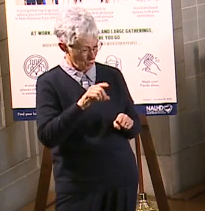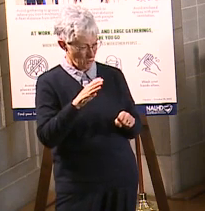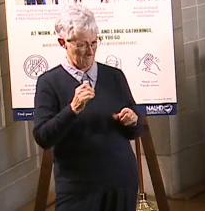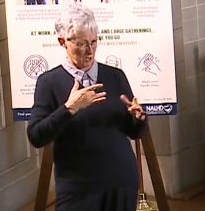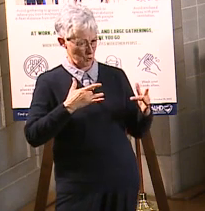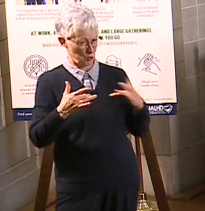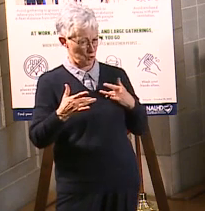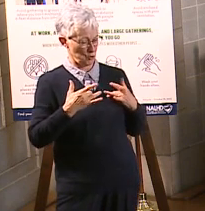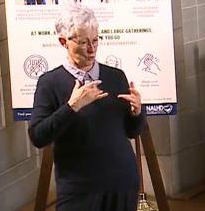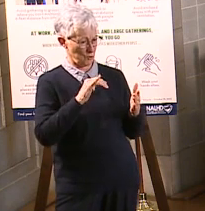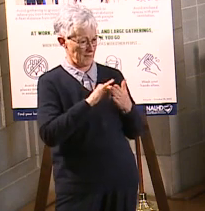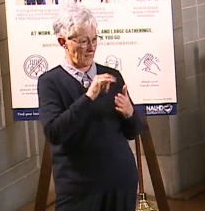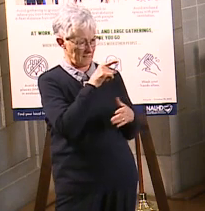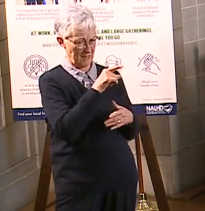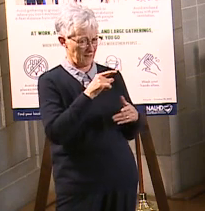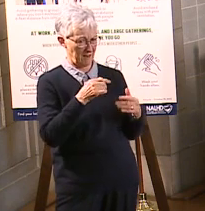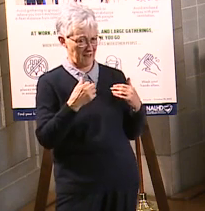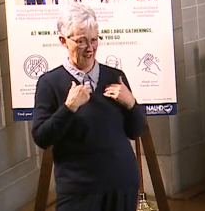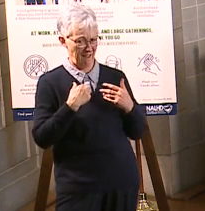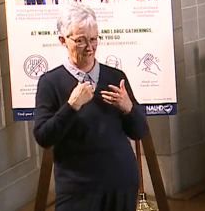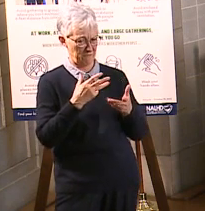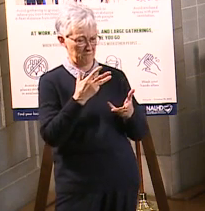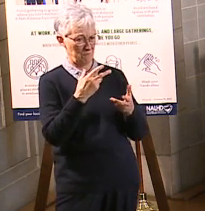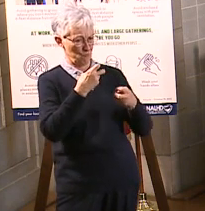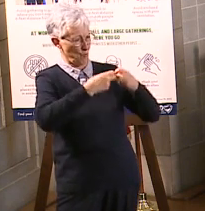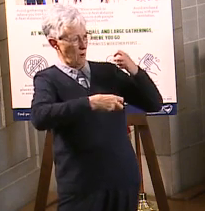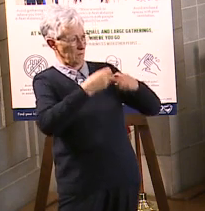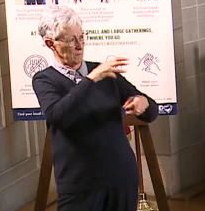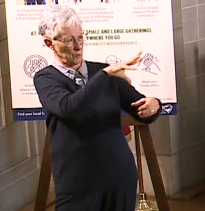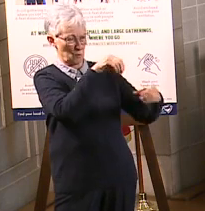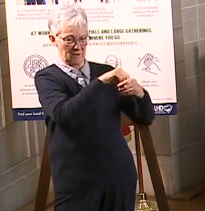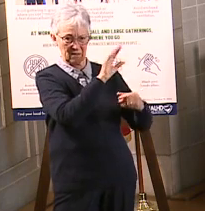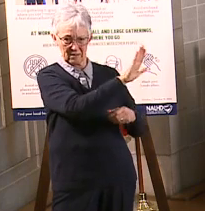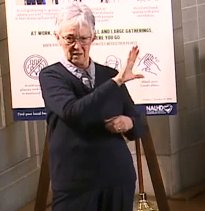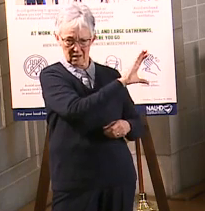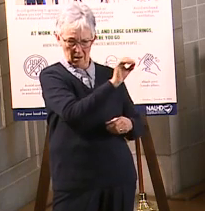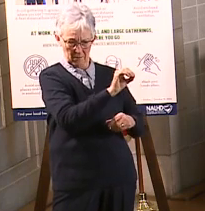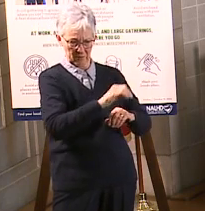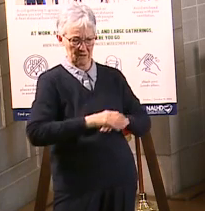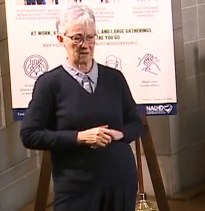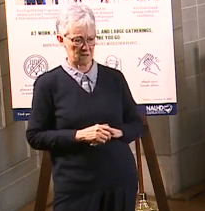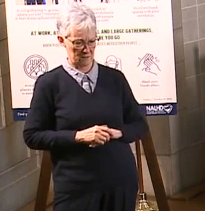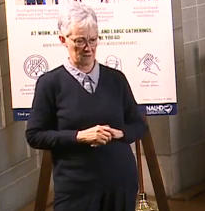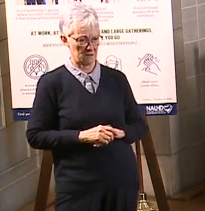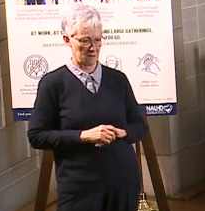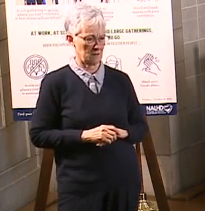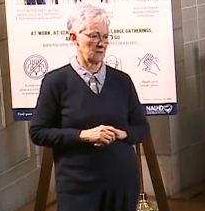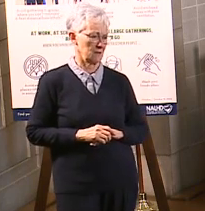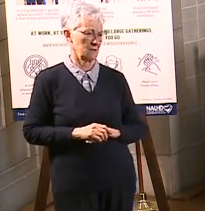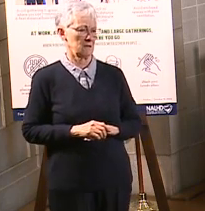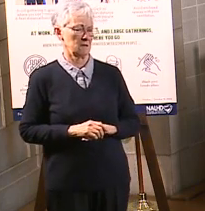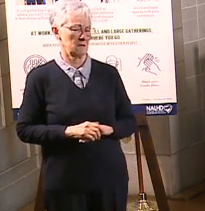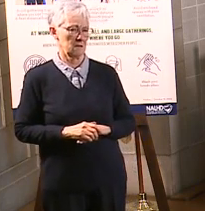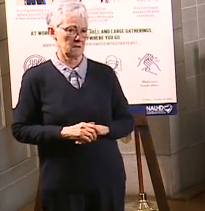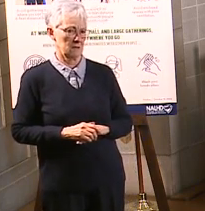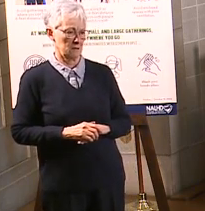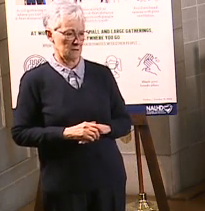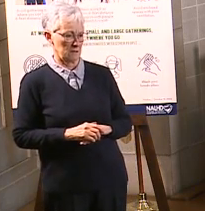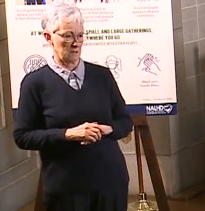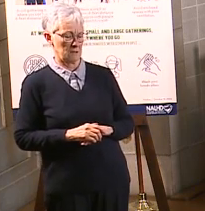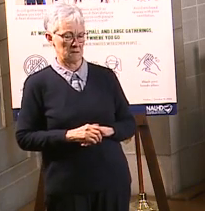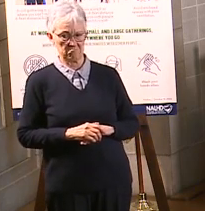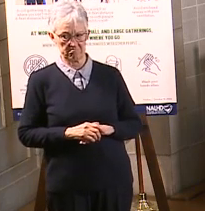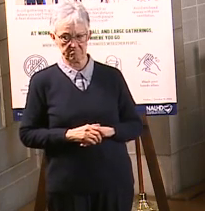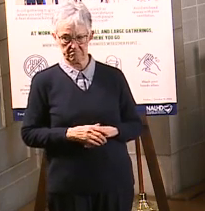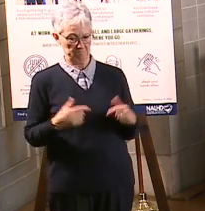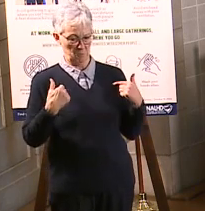to Andrew's question with regard to an executive who oversaw the case management taking a different position within St. Francis, at the end of the day,